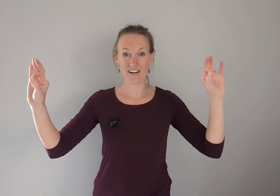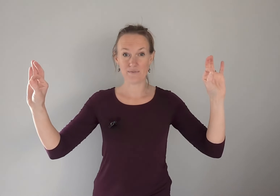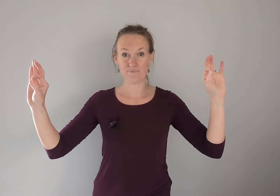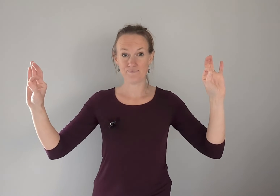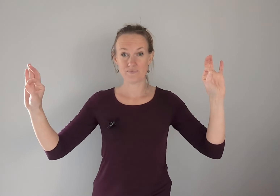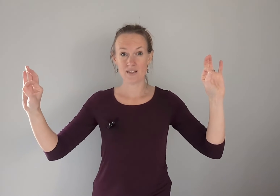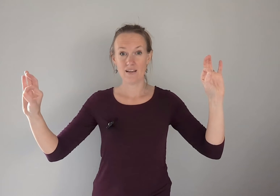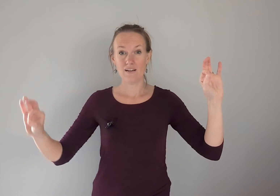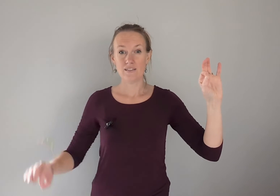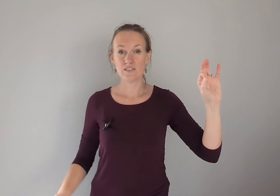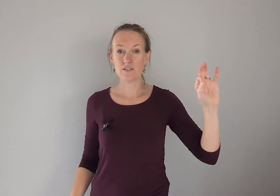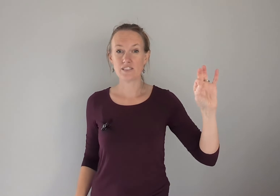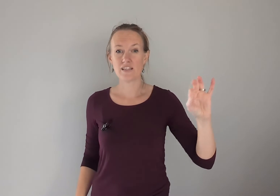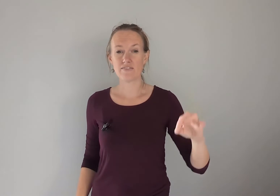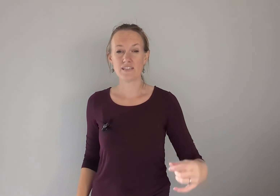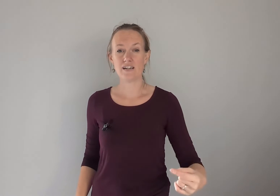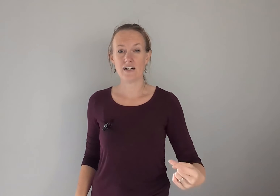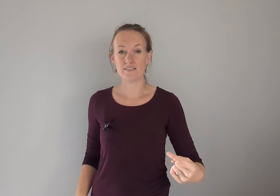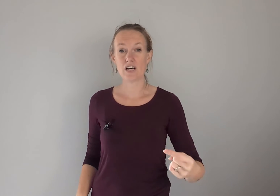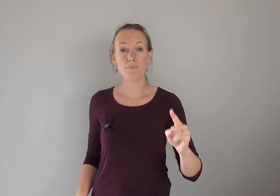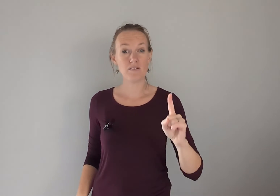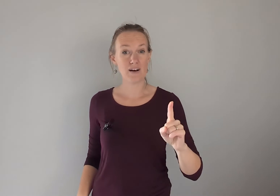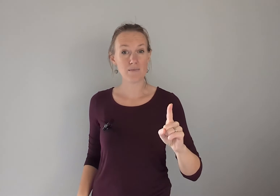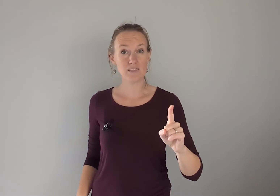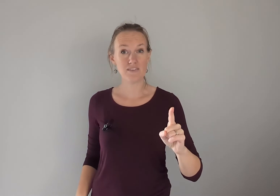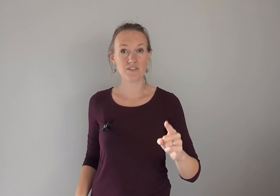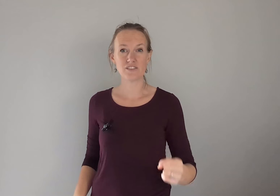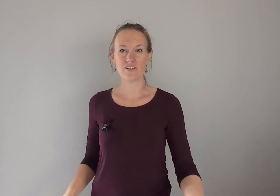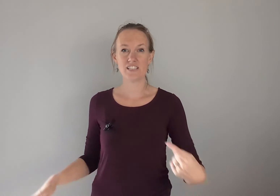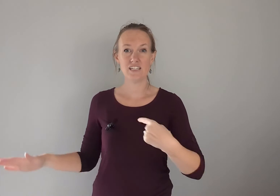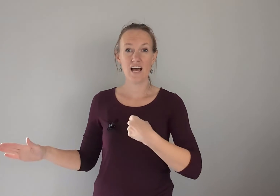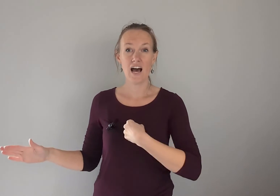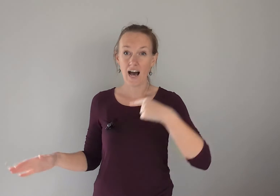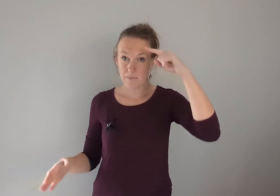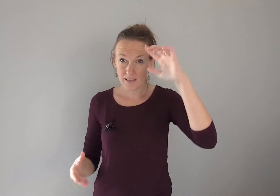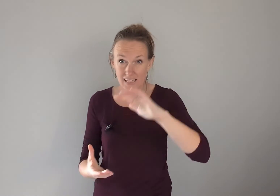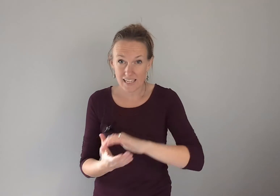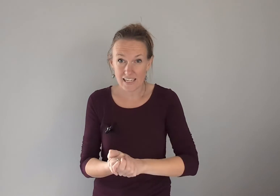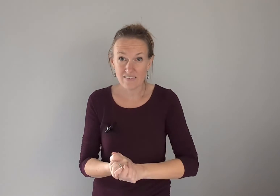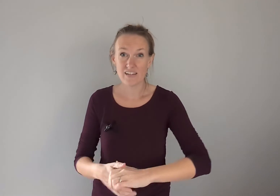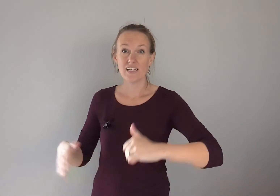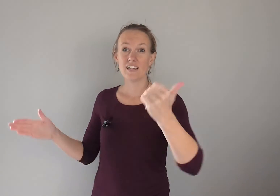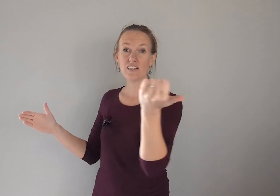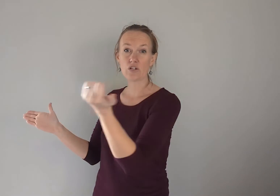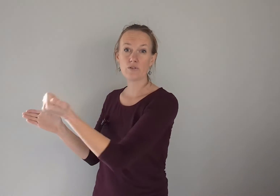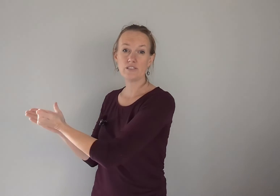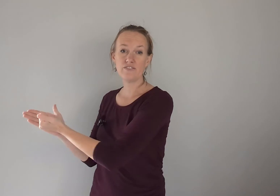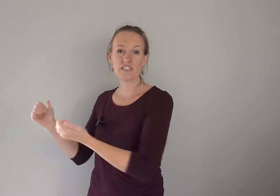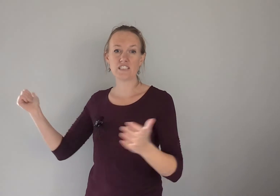Free. So let's try that from the top of I believe in the crucifixion. I believe in the